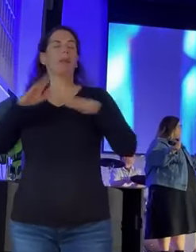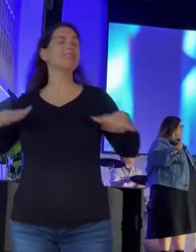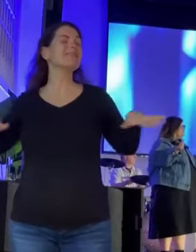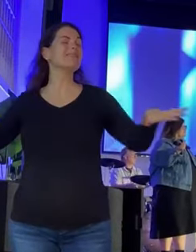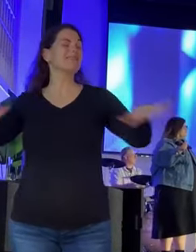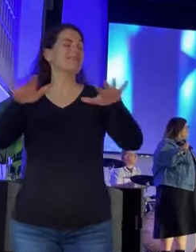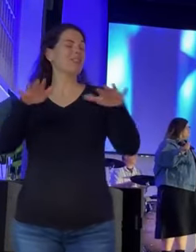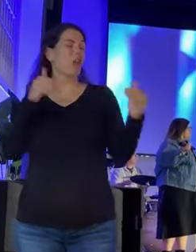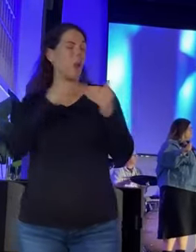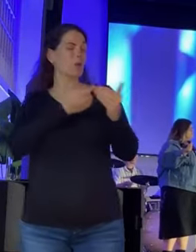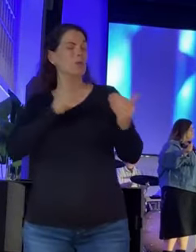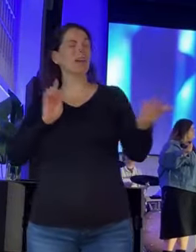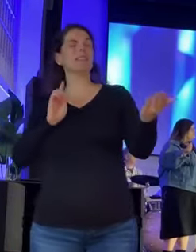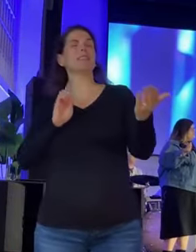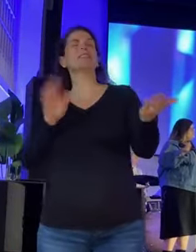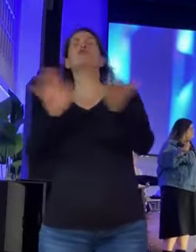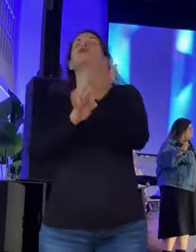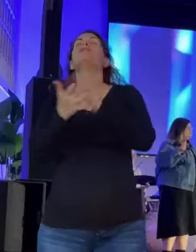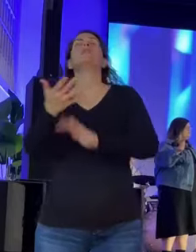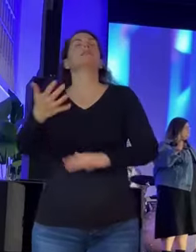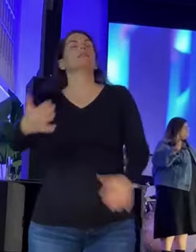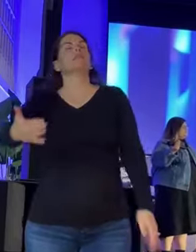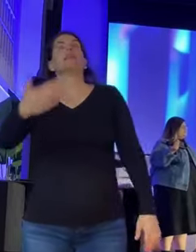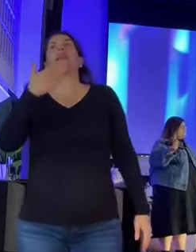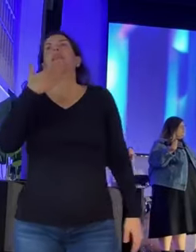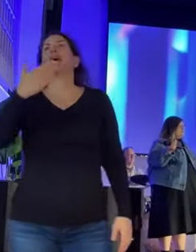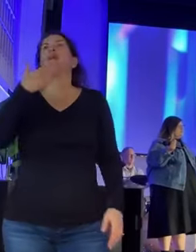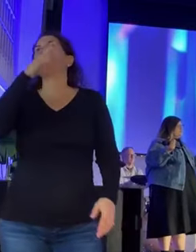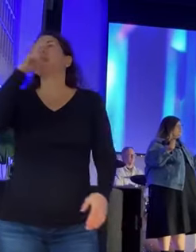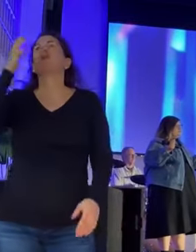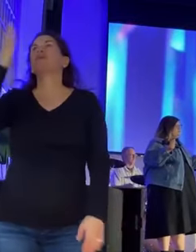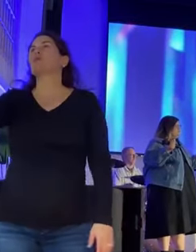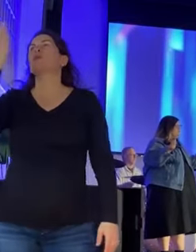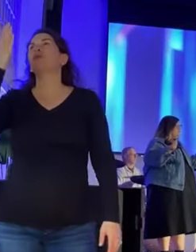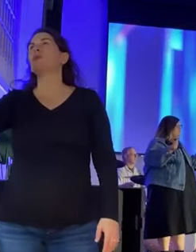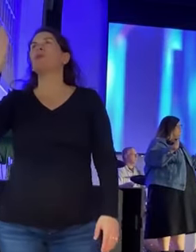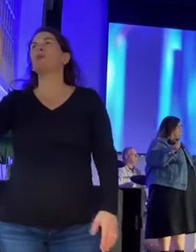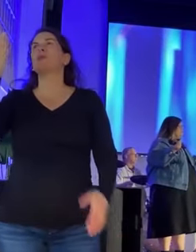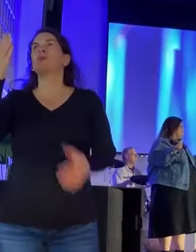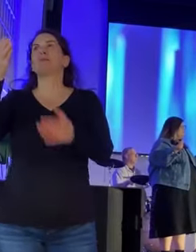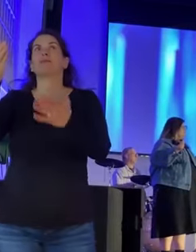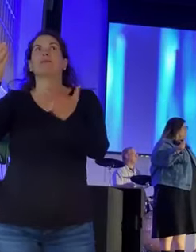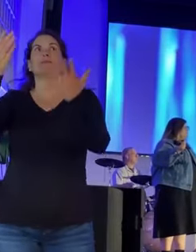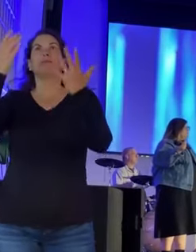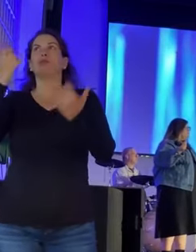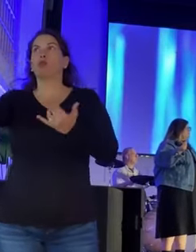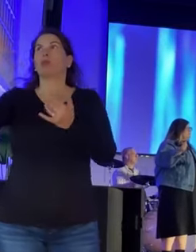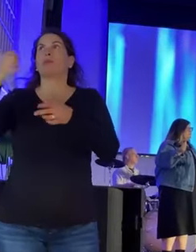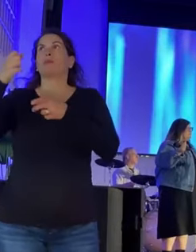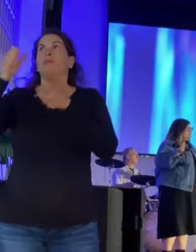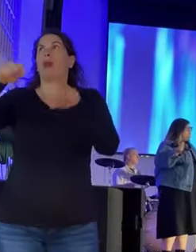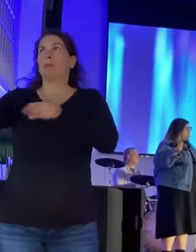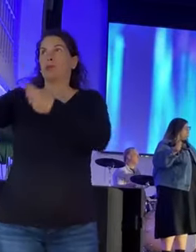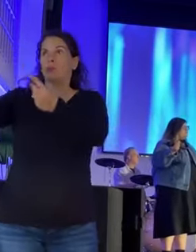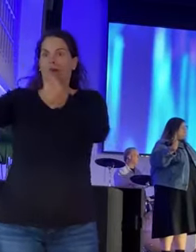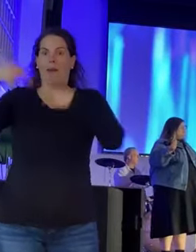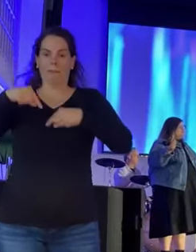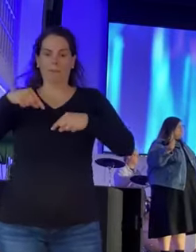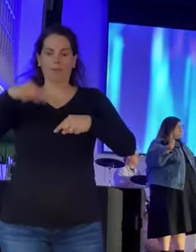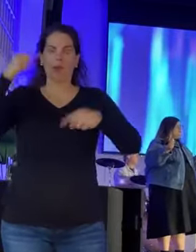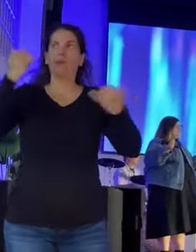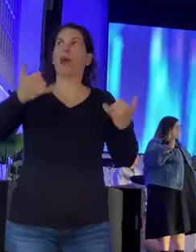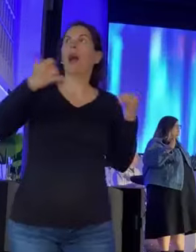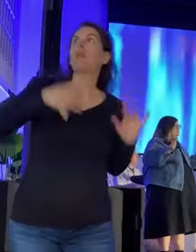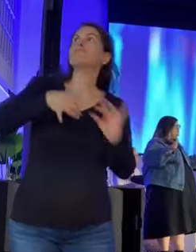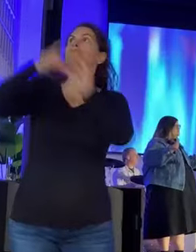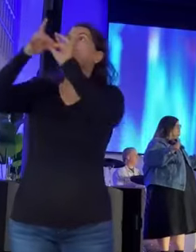us. Jesus, we're so grateful that because of you, you've made a way for us. That you've made the way for us